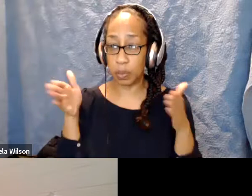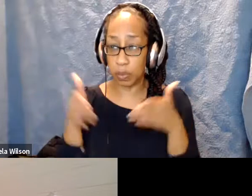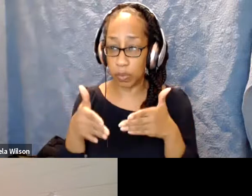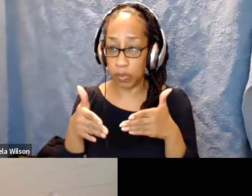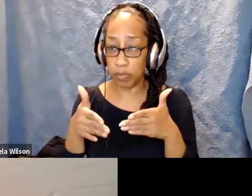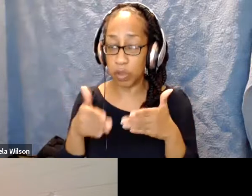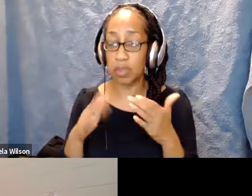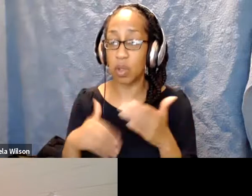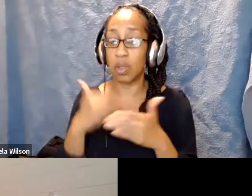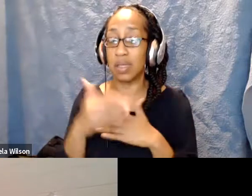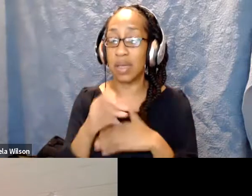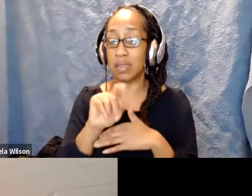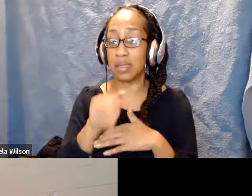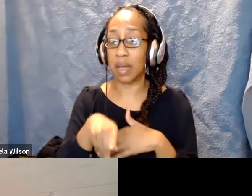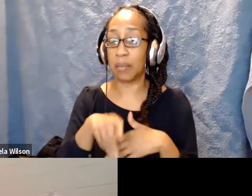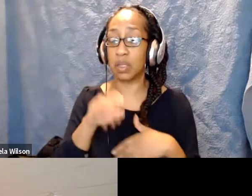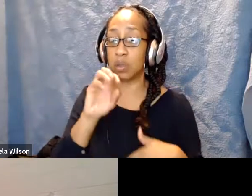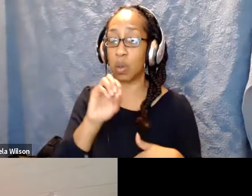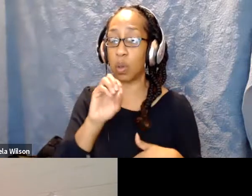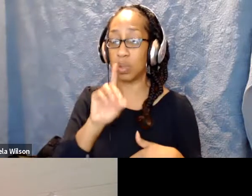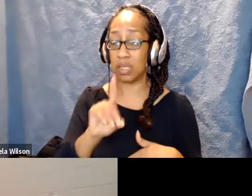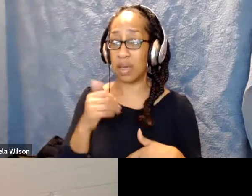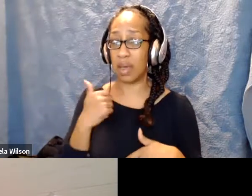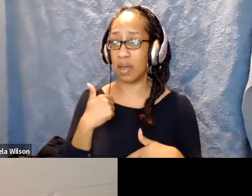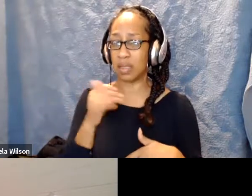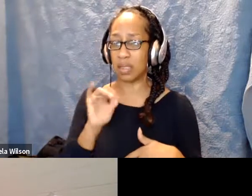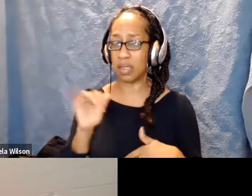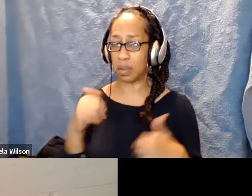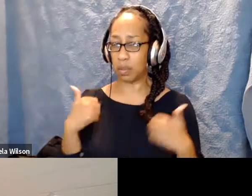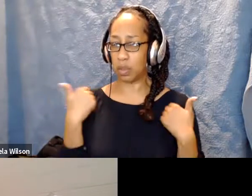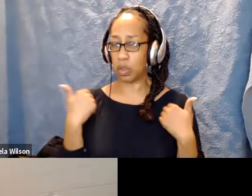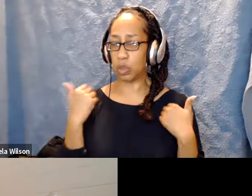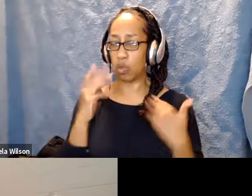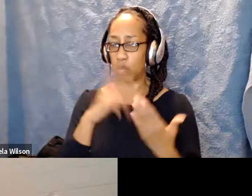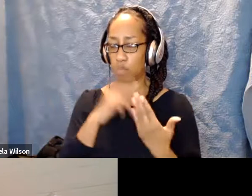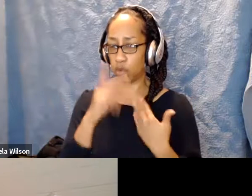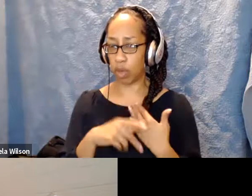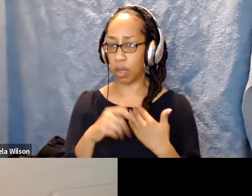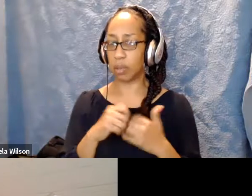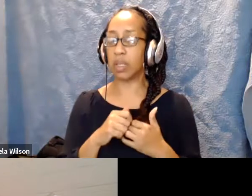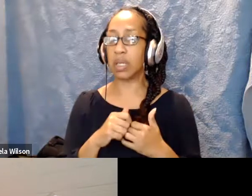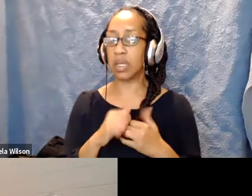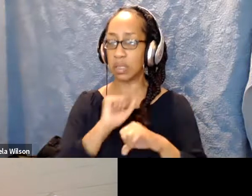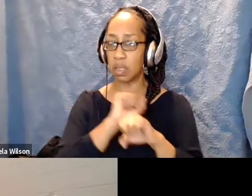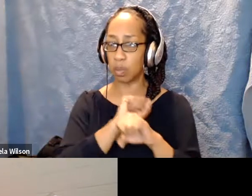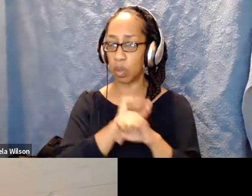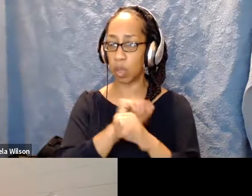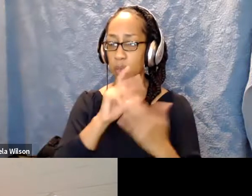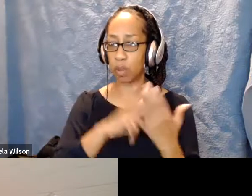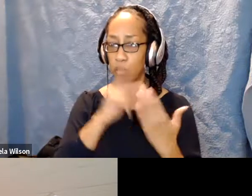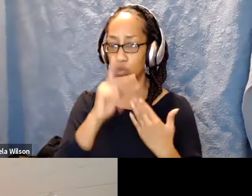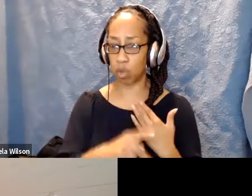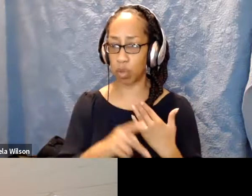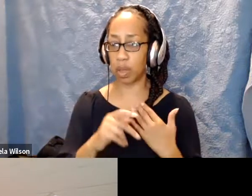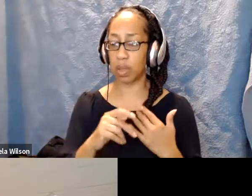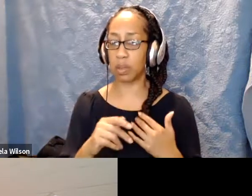OOD has a similar summer youth program. It's an employment program where they have